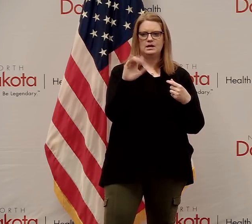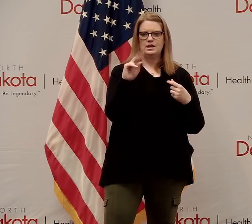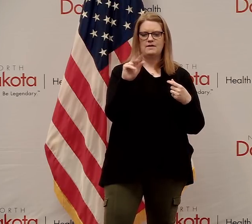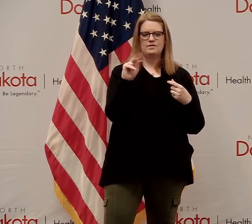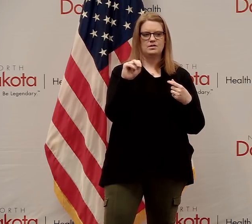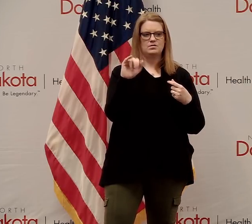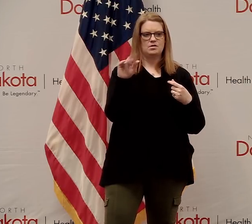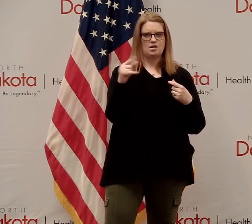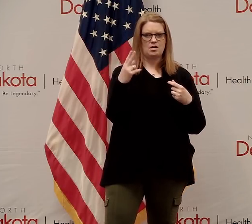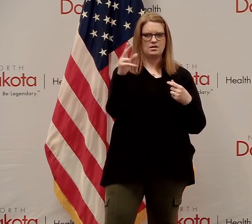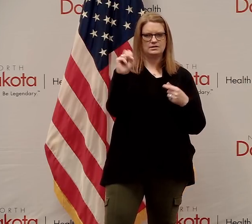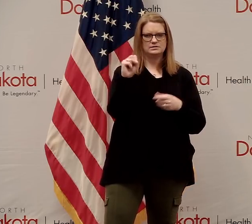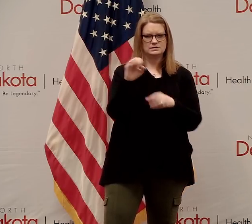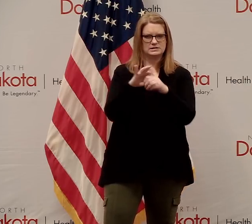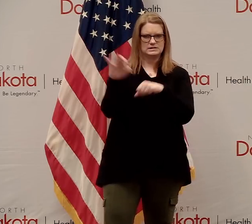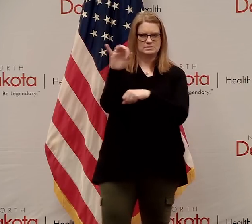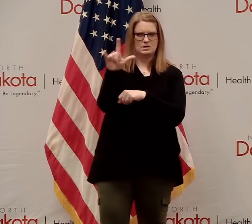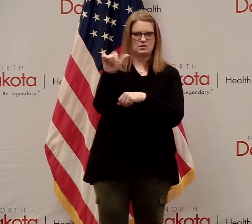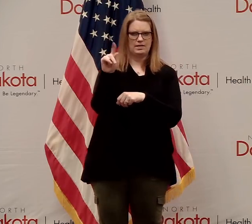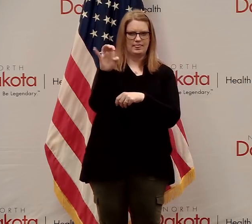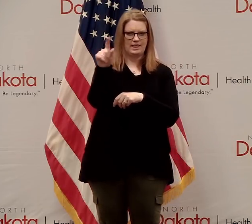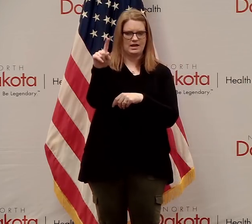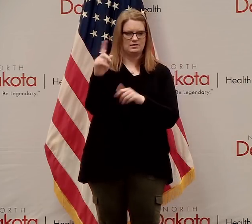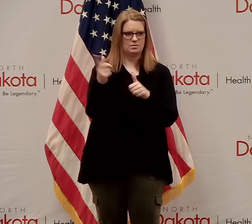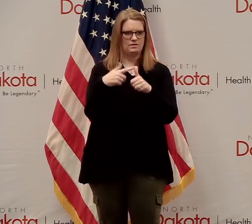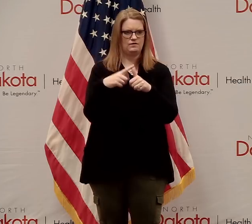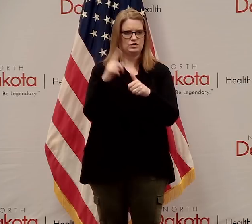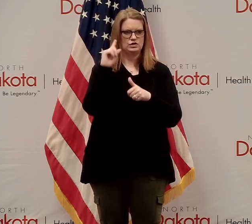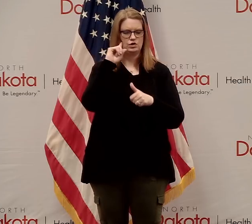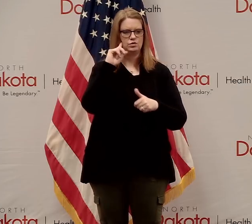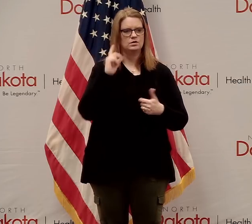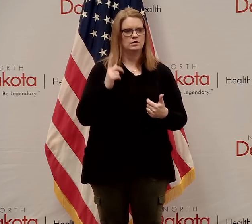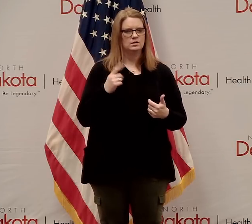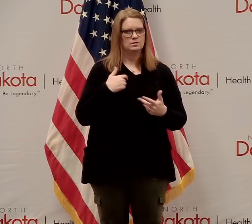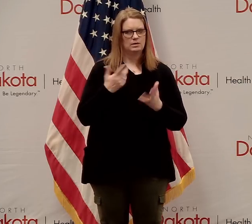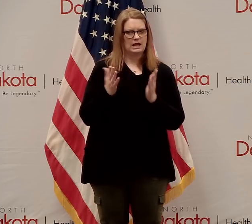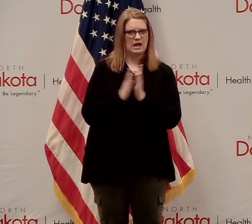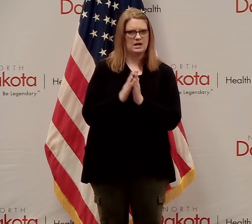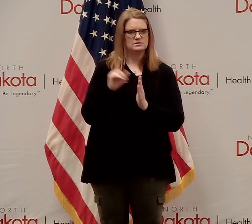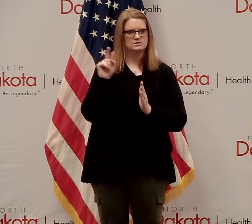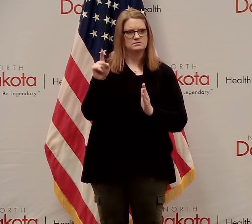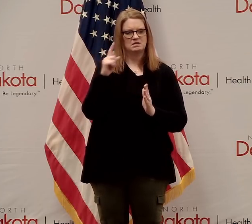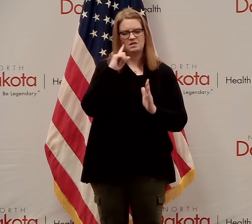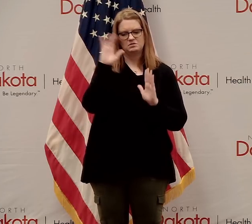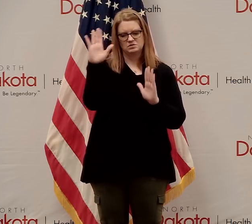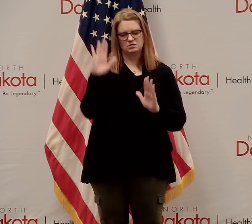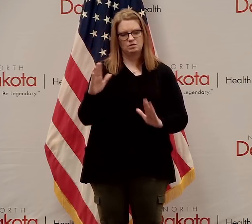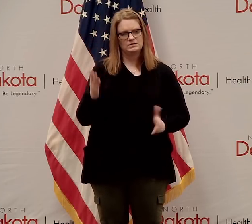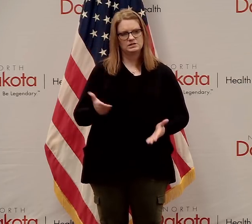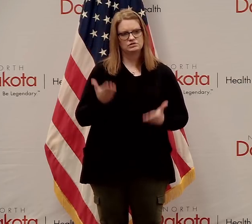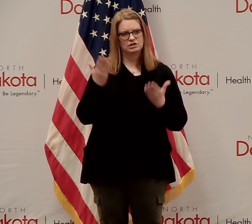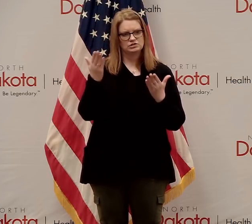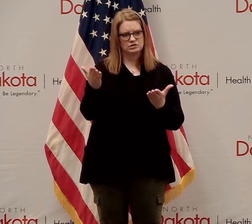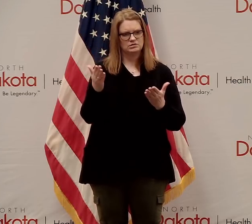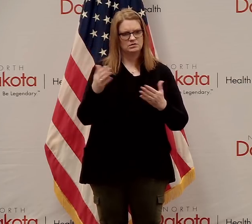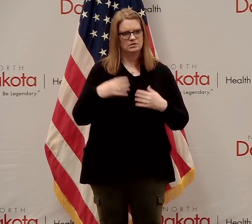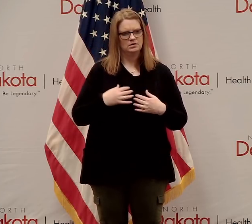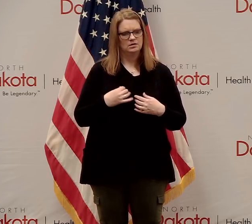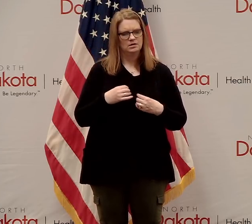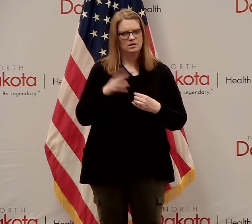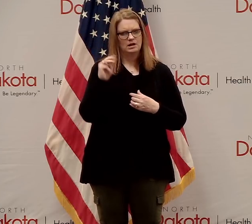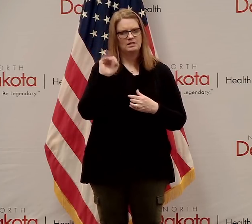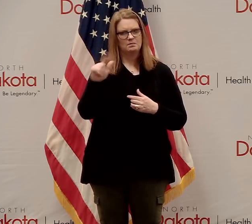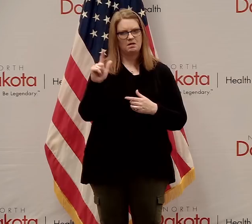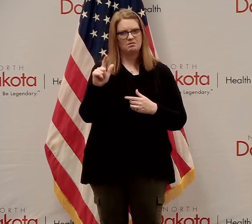tribal call the other night, was where we first heard about it. And so then we followed up from there and thought it was a great suggestion, and the